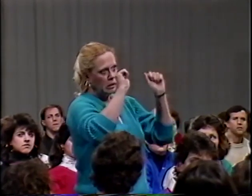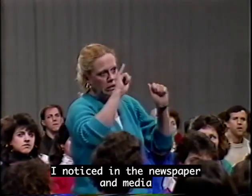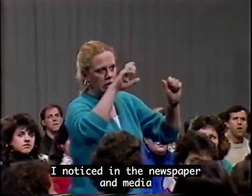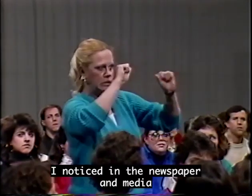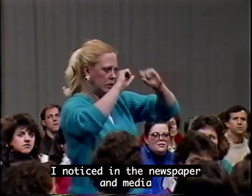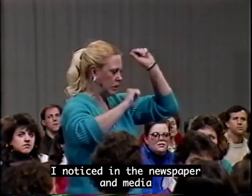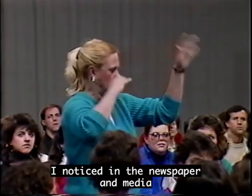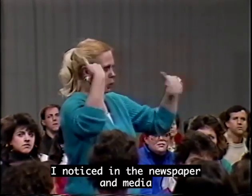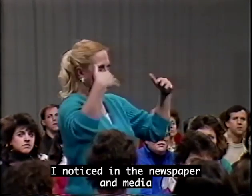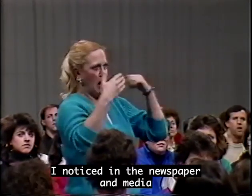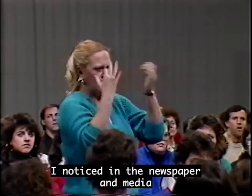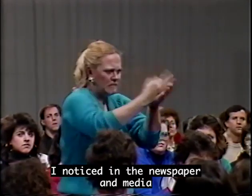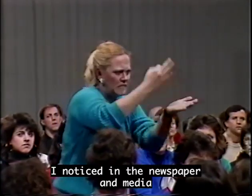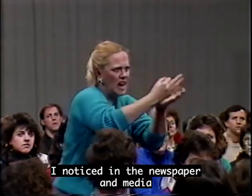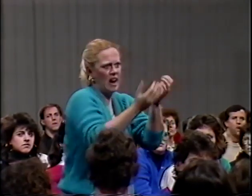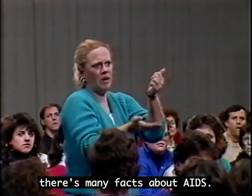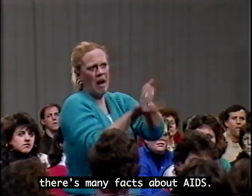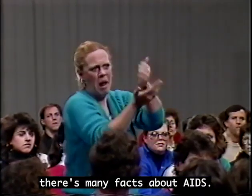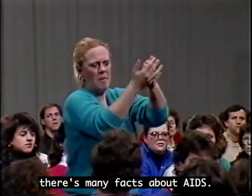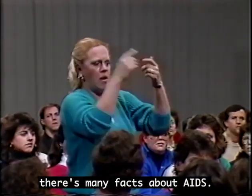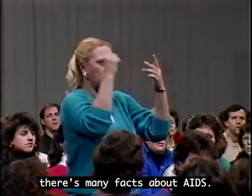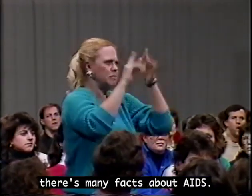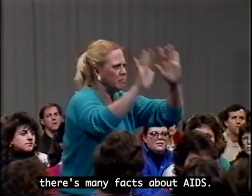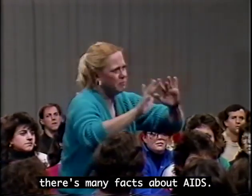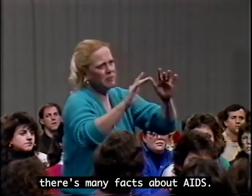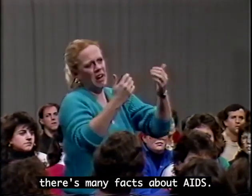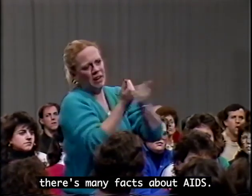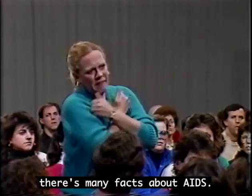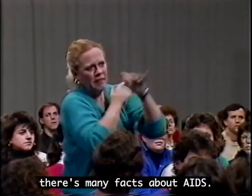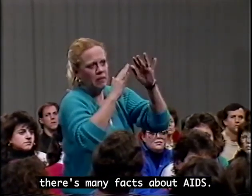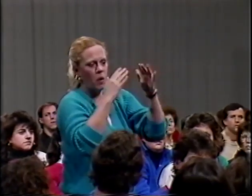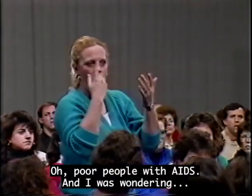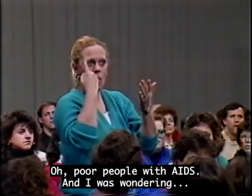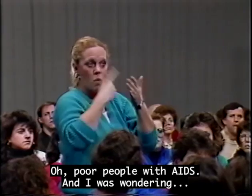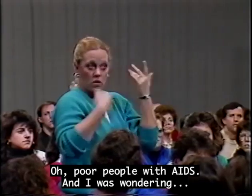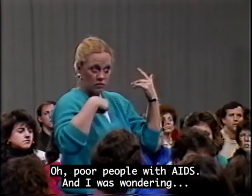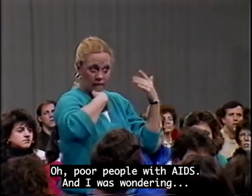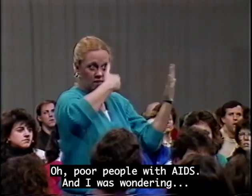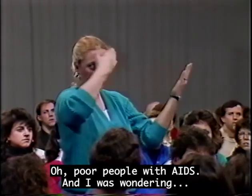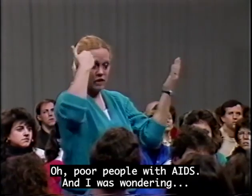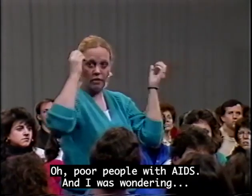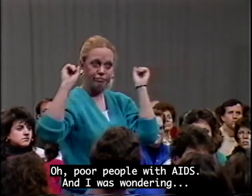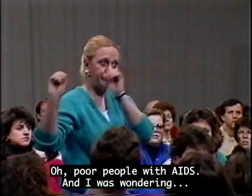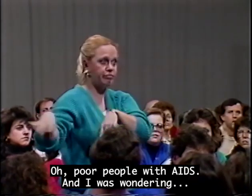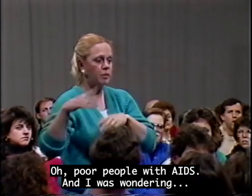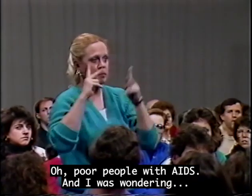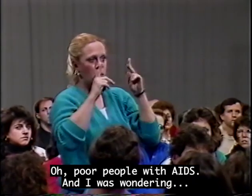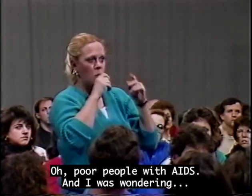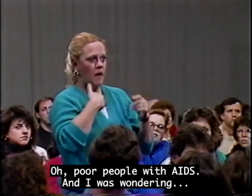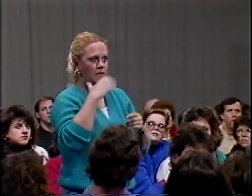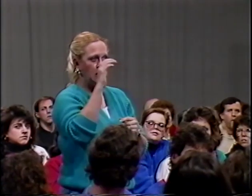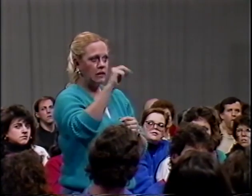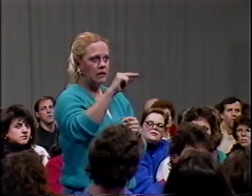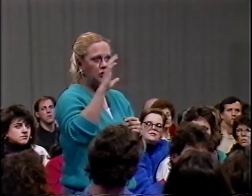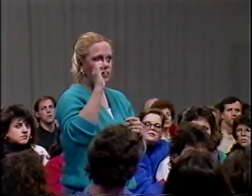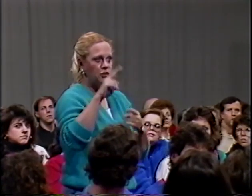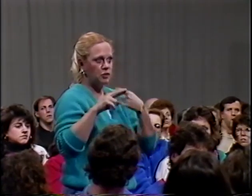I noticed in the newspaper and media there's many facts about AIDS. Oh, poor people with AIDS. And I was wondering,